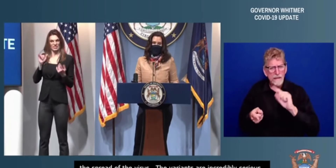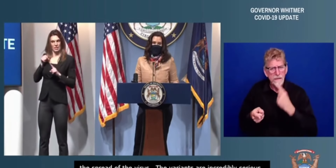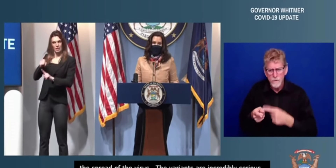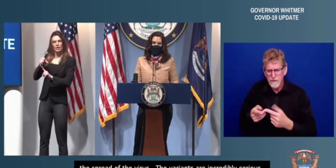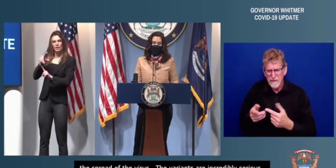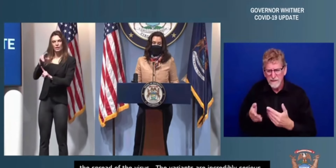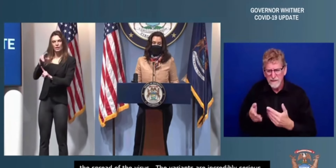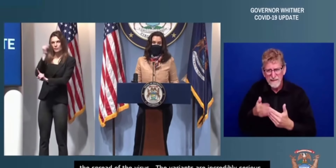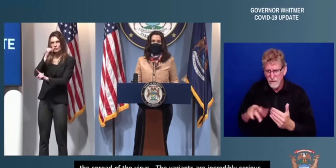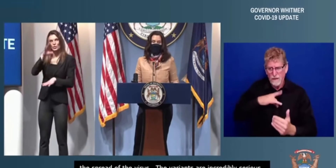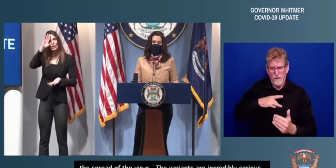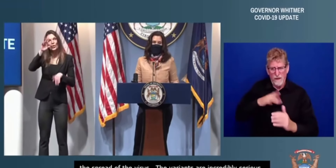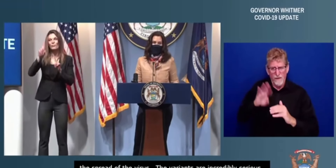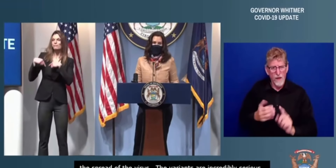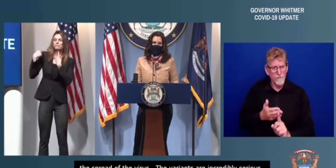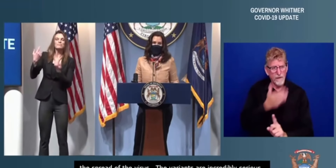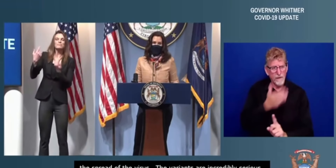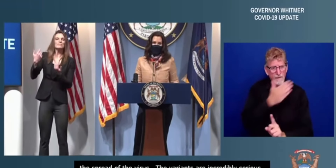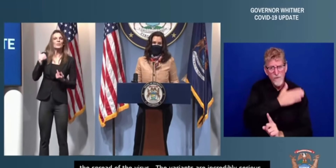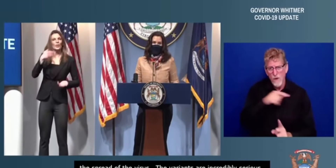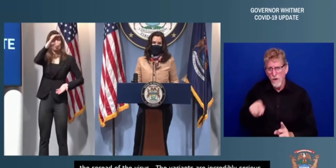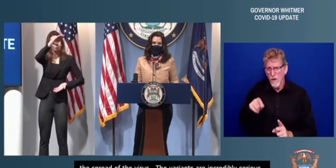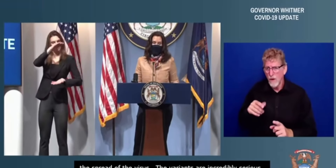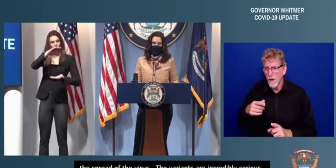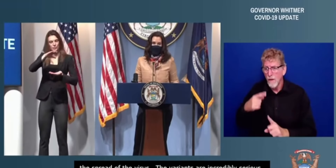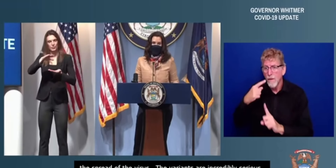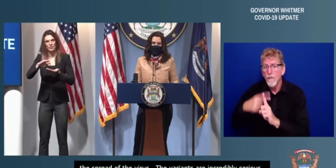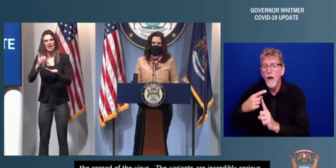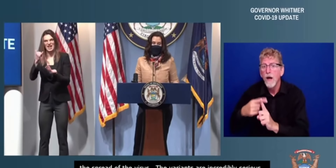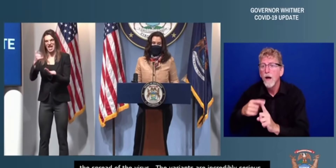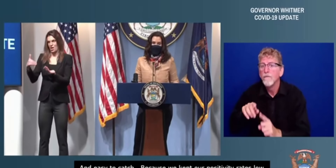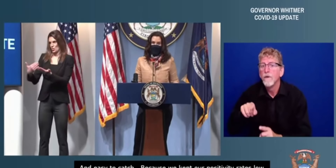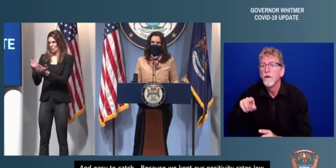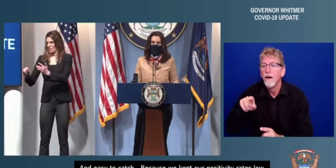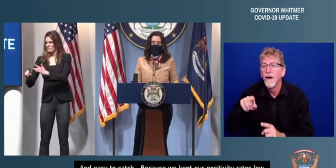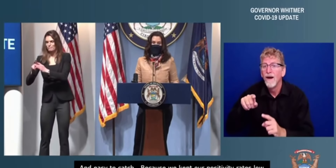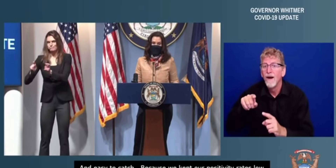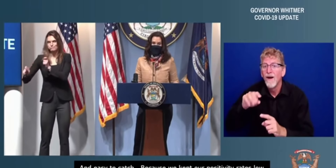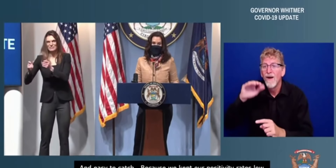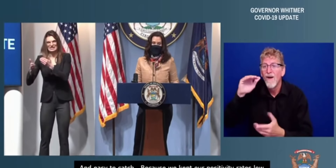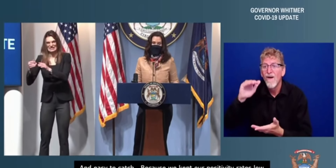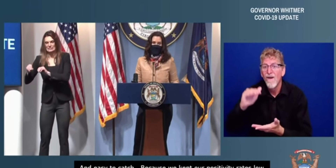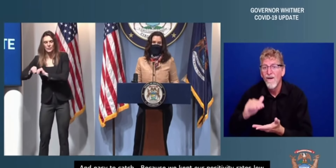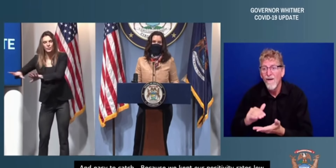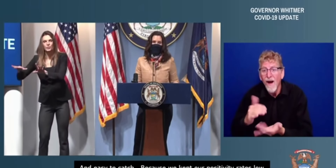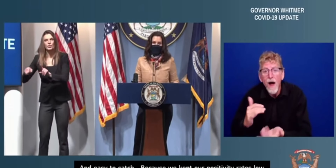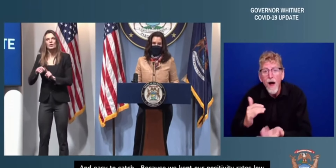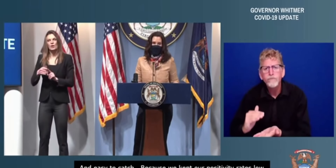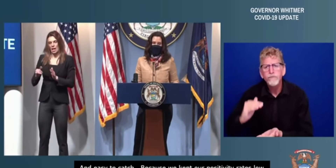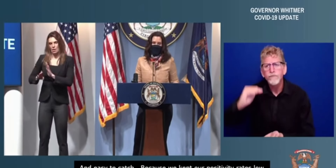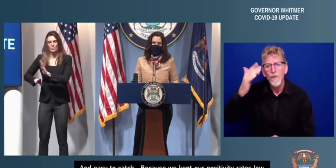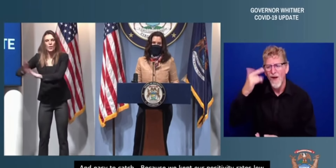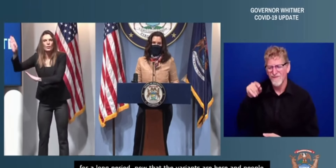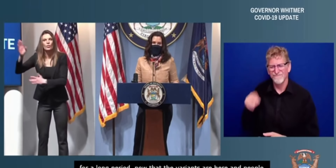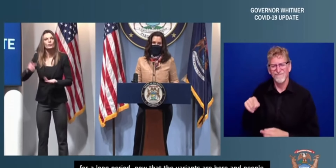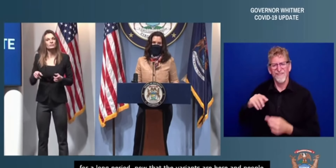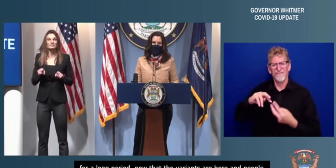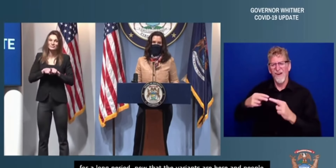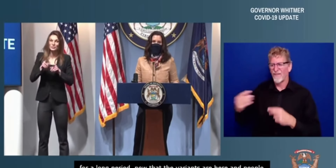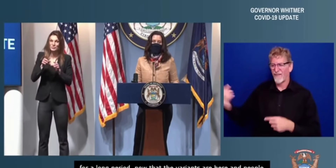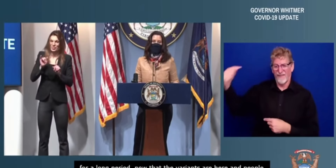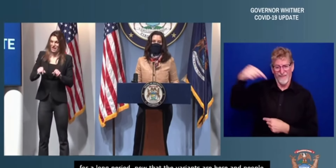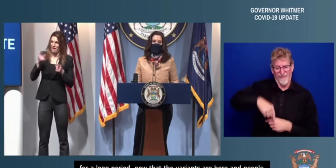positivity rates low for a long period of time, now that the variants are here and people are fatigued, we're more vulnerable because we've got